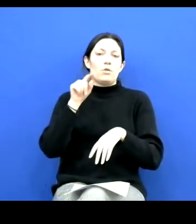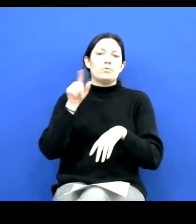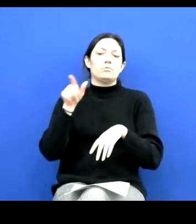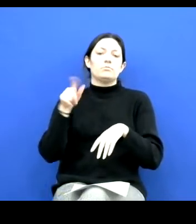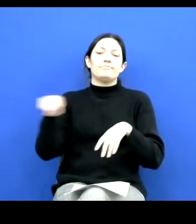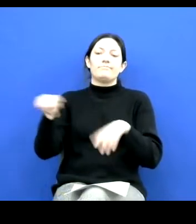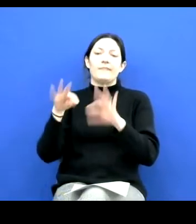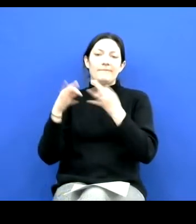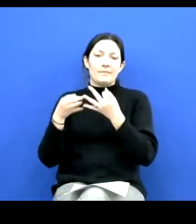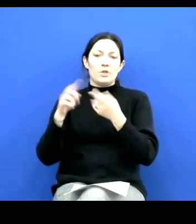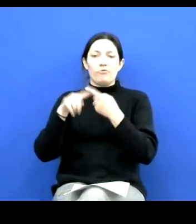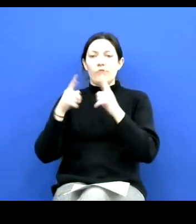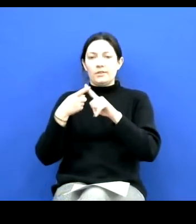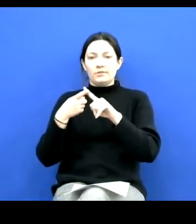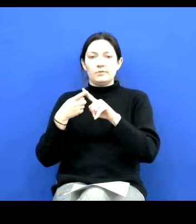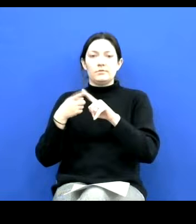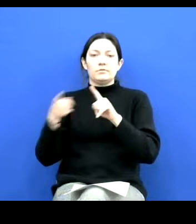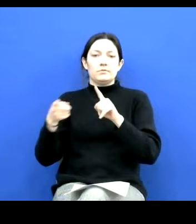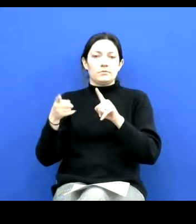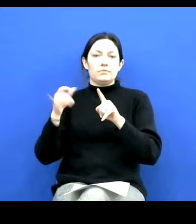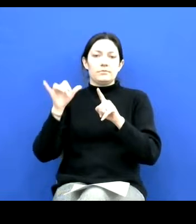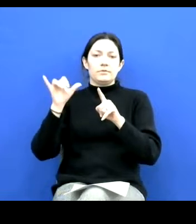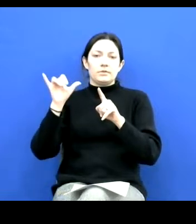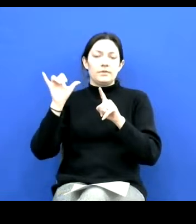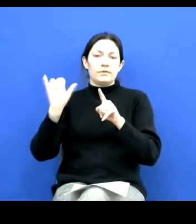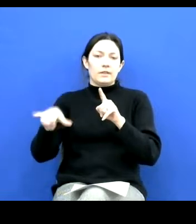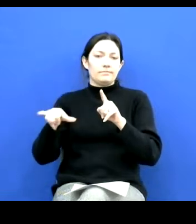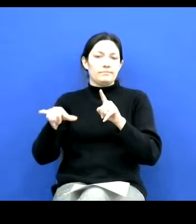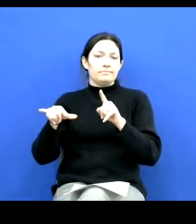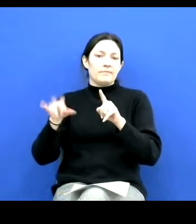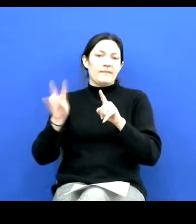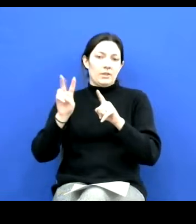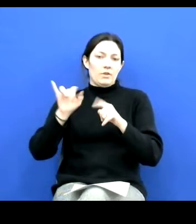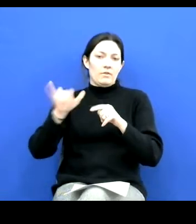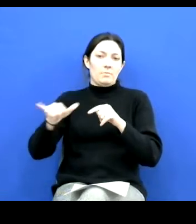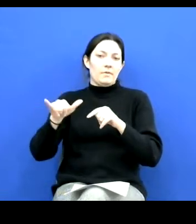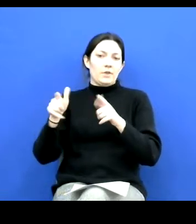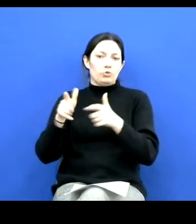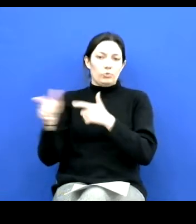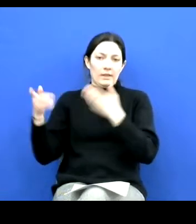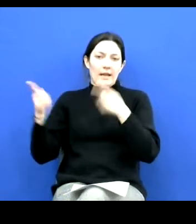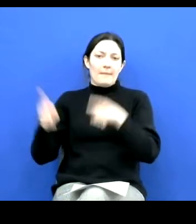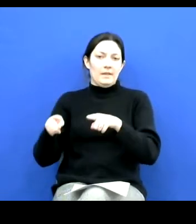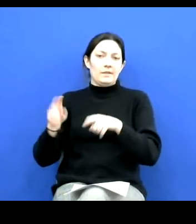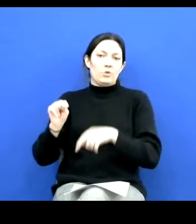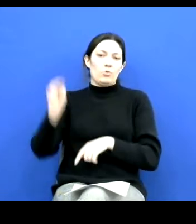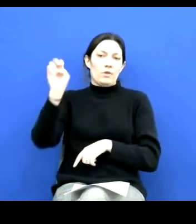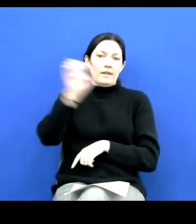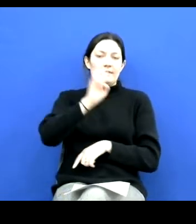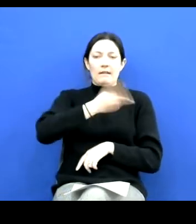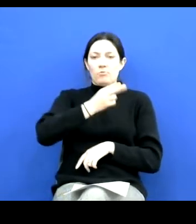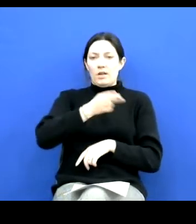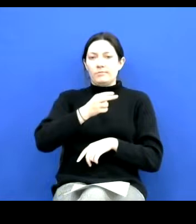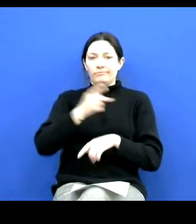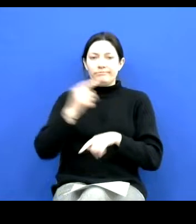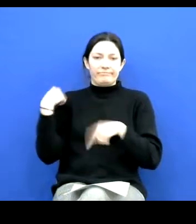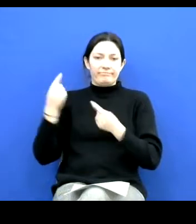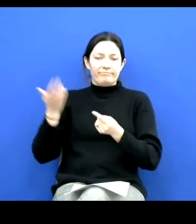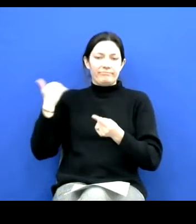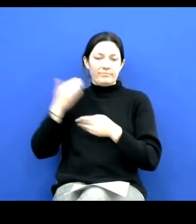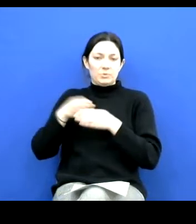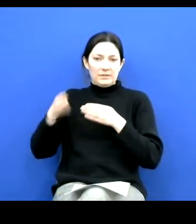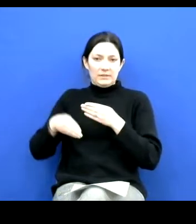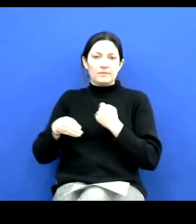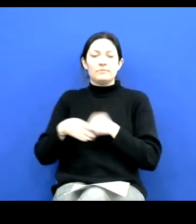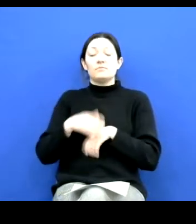family and friends of the victim of the shooting that occurred in Northeast Henrietta over the weekend. And then that will be followed